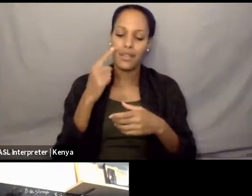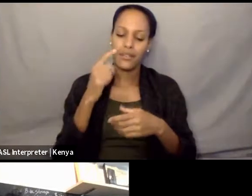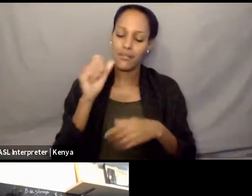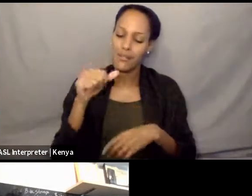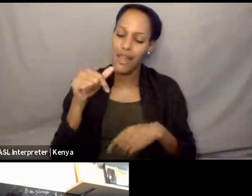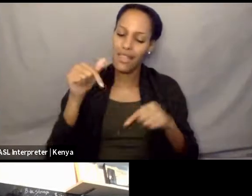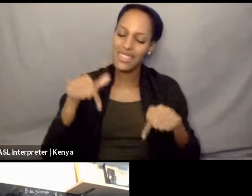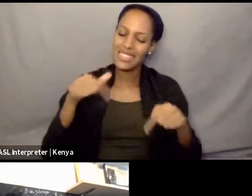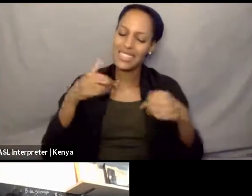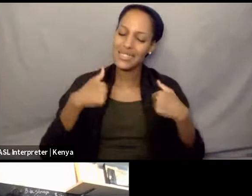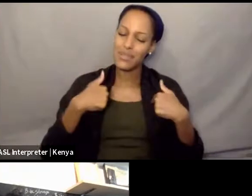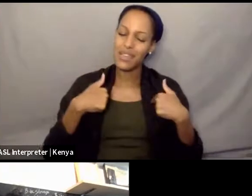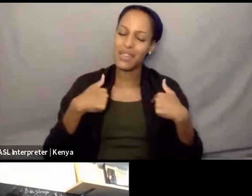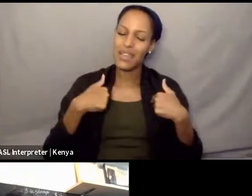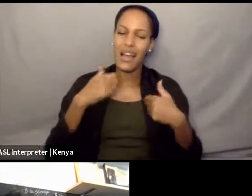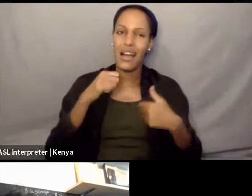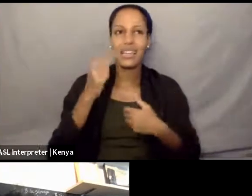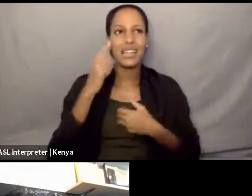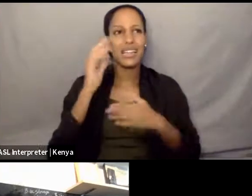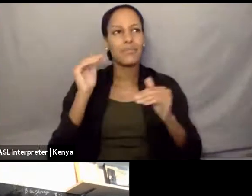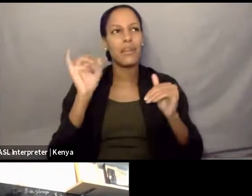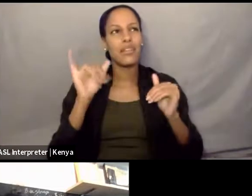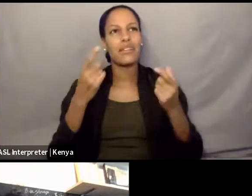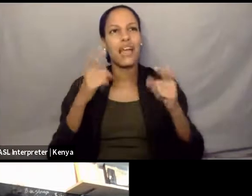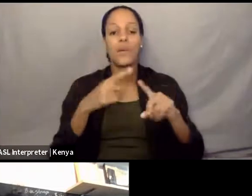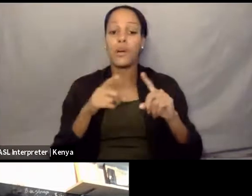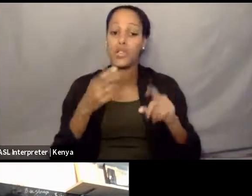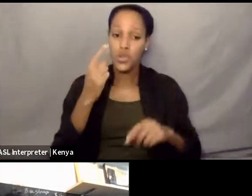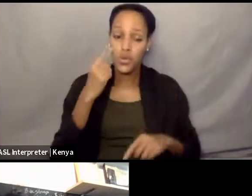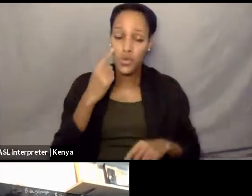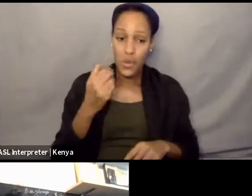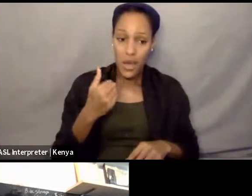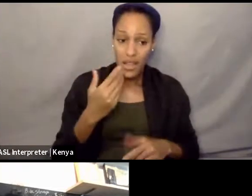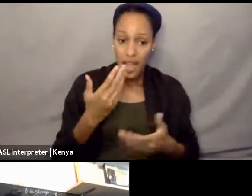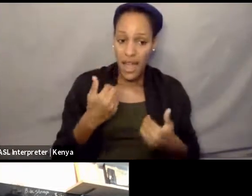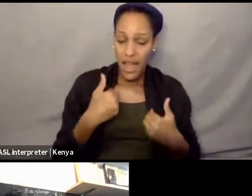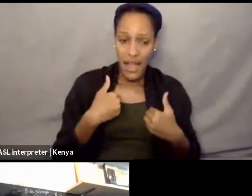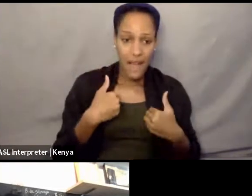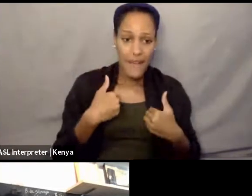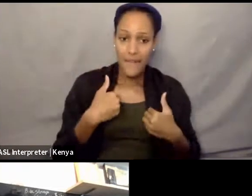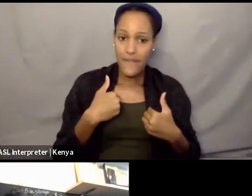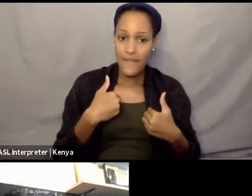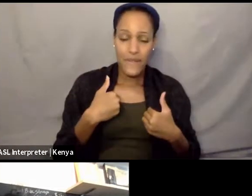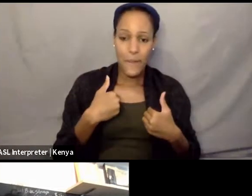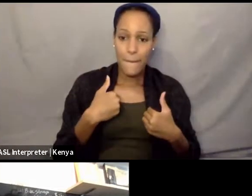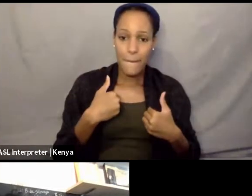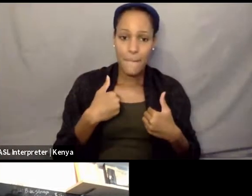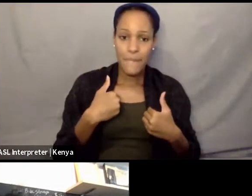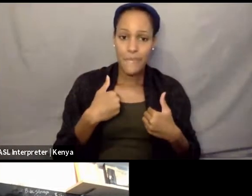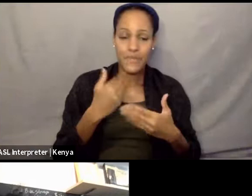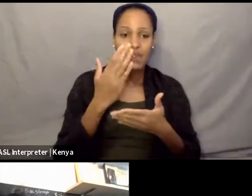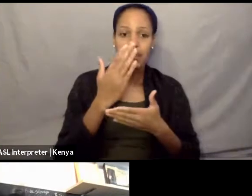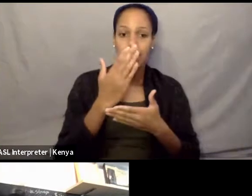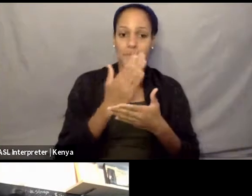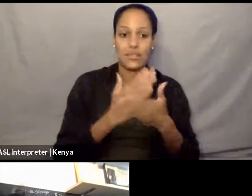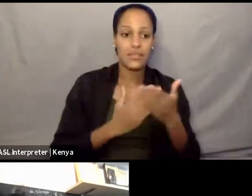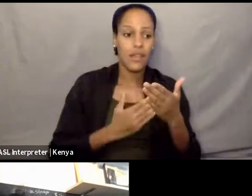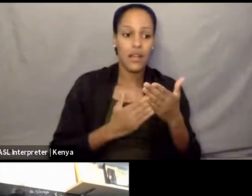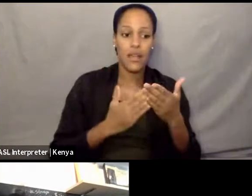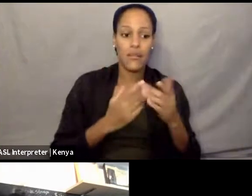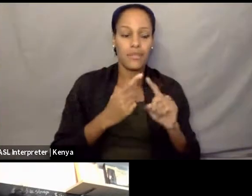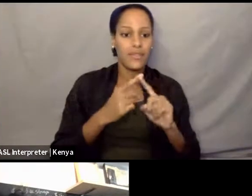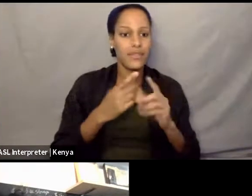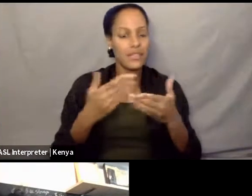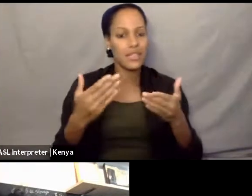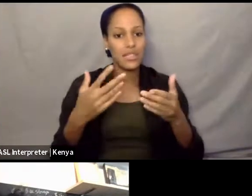would have expected to see? So, are there any kinds of things or any particular things that you discovered yourself taking delight